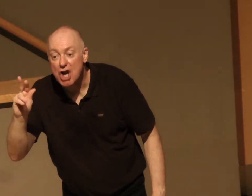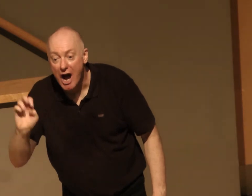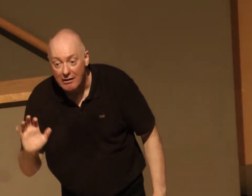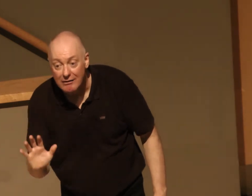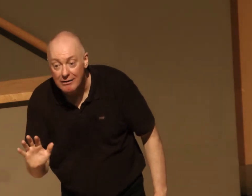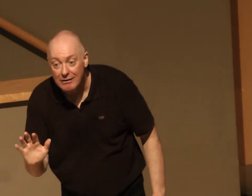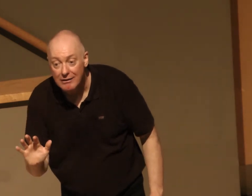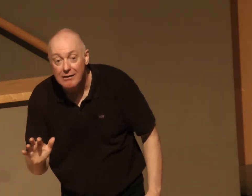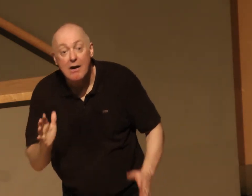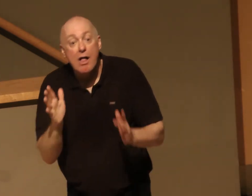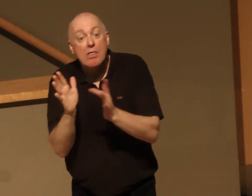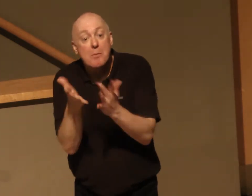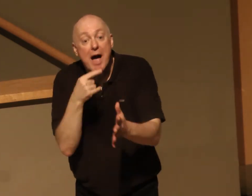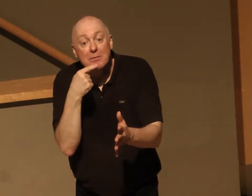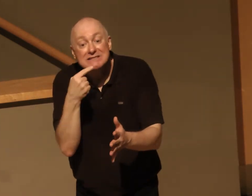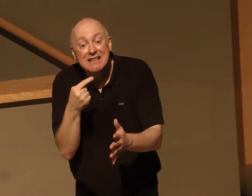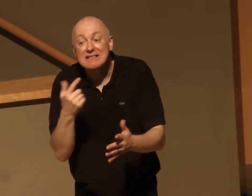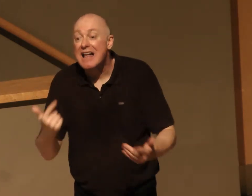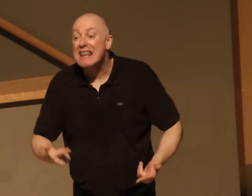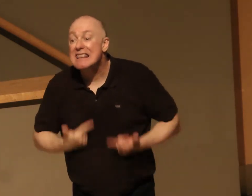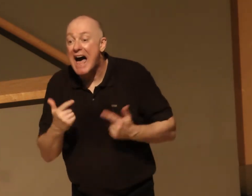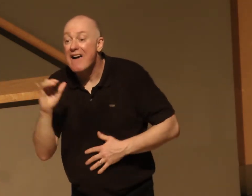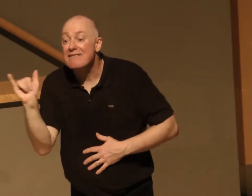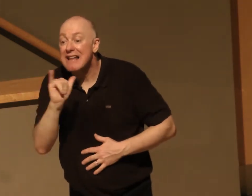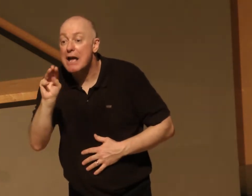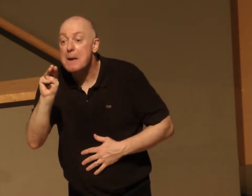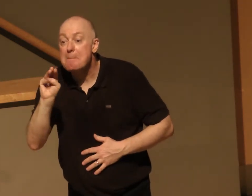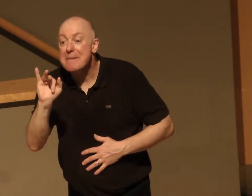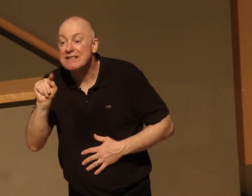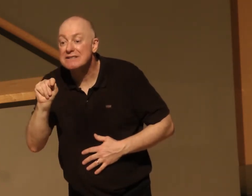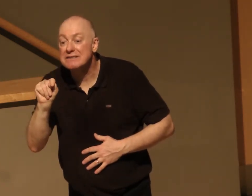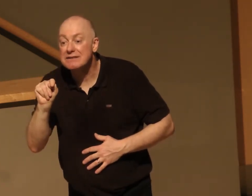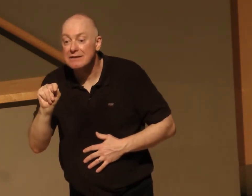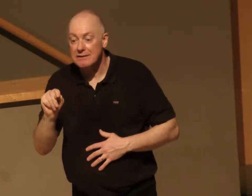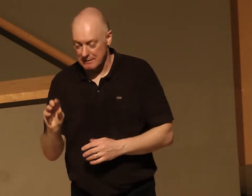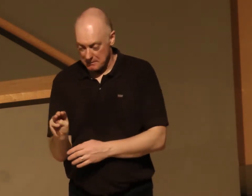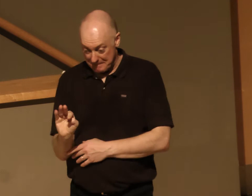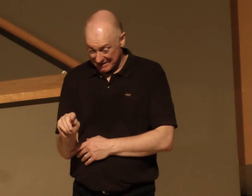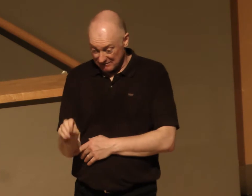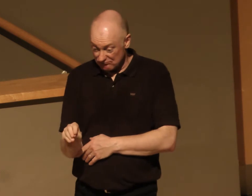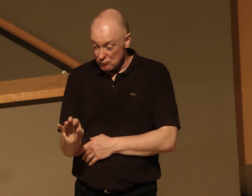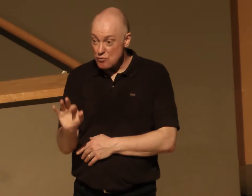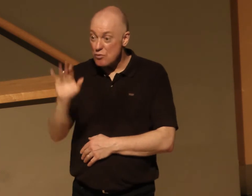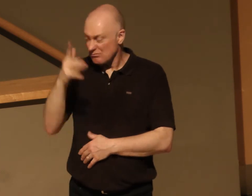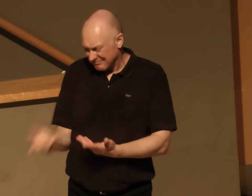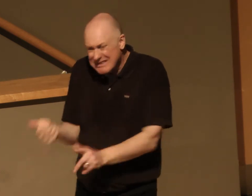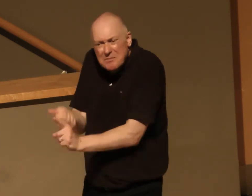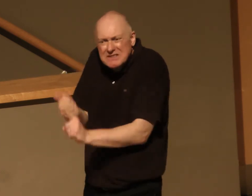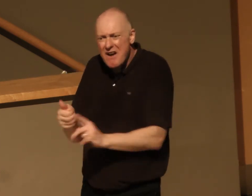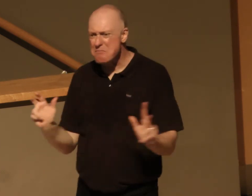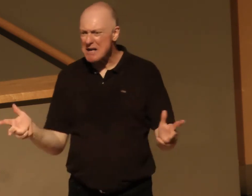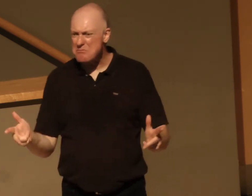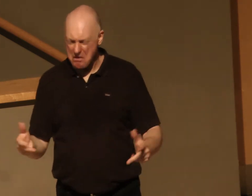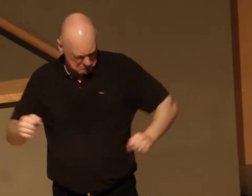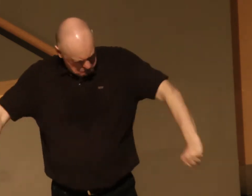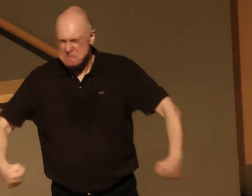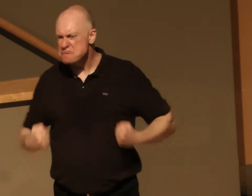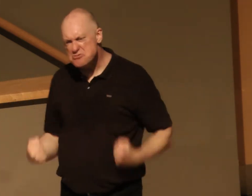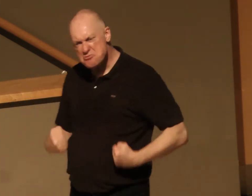the Bible says that life is like a mist here you go here's this guy a great basketball player in high school he's playing he's in good shape he's running up and down the court